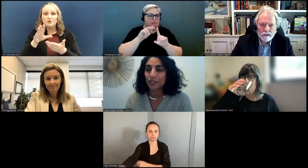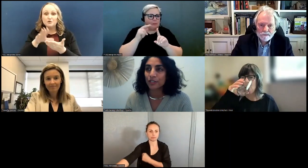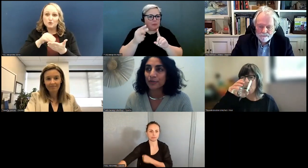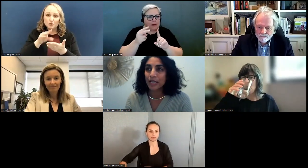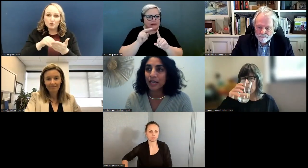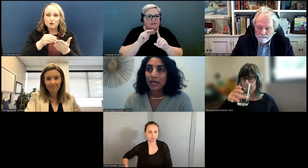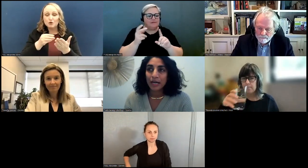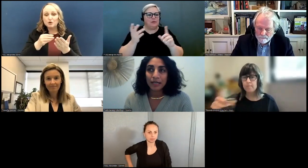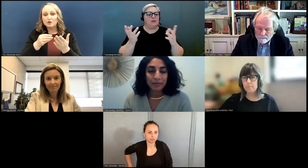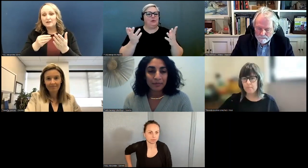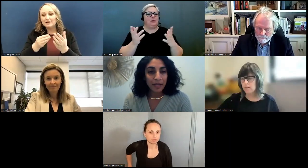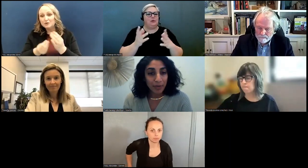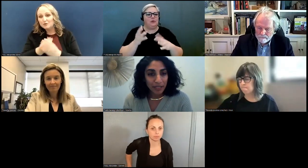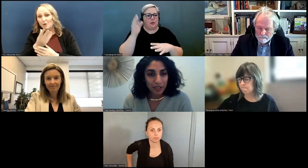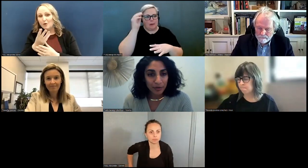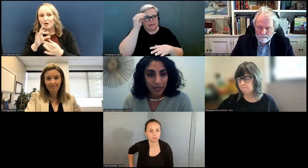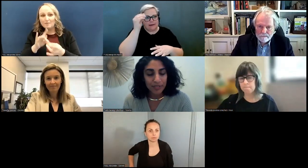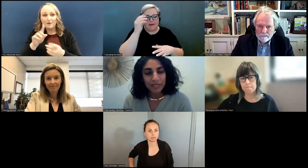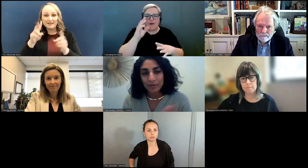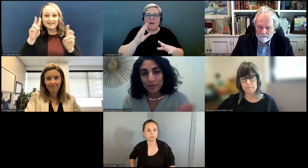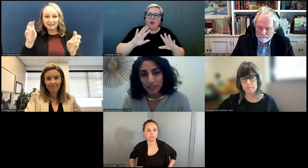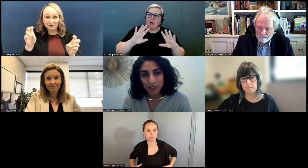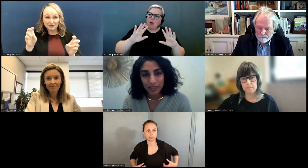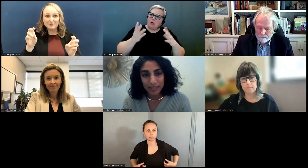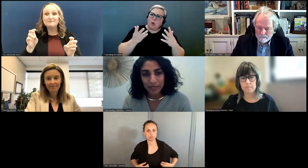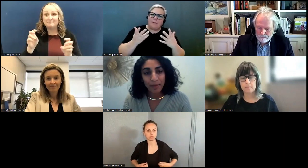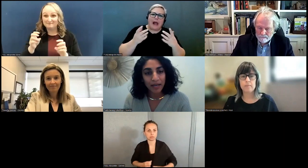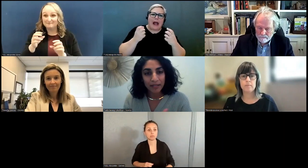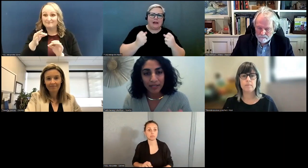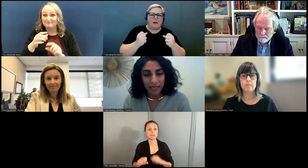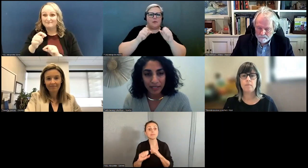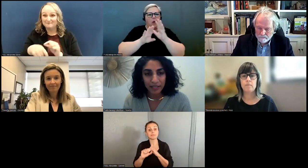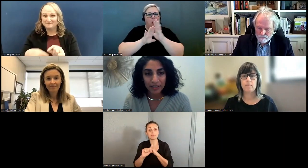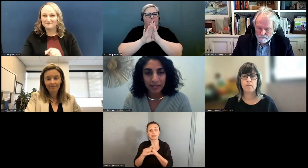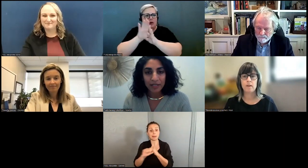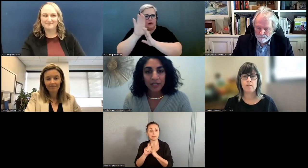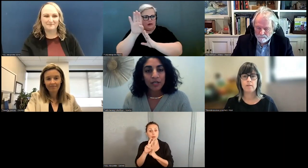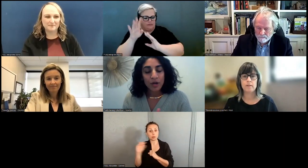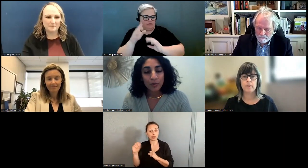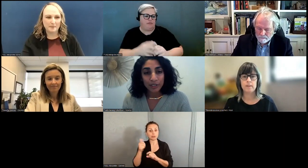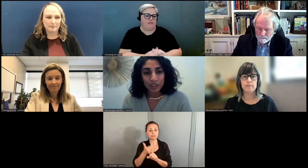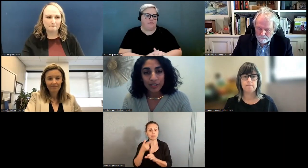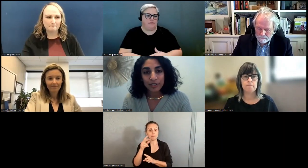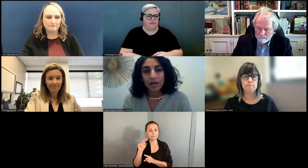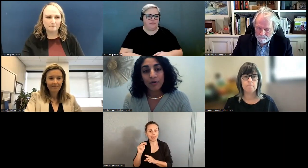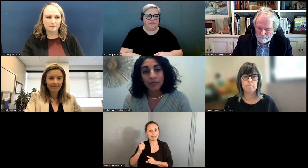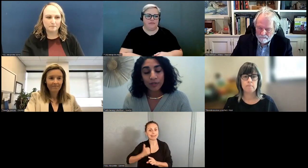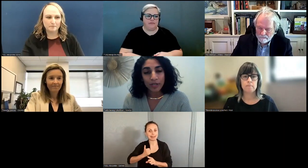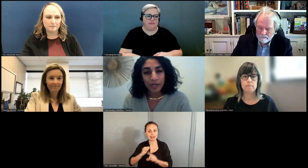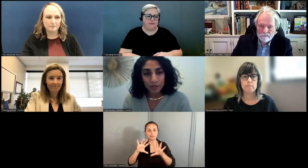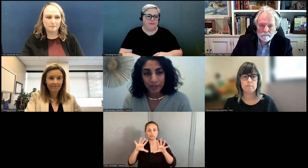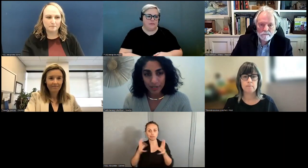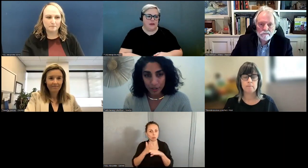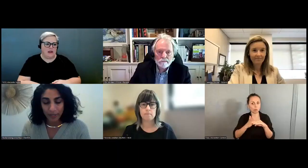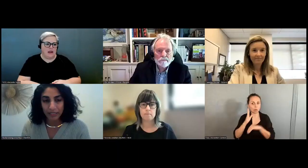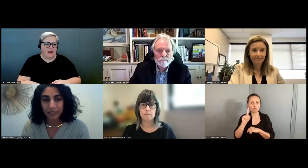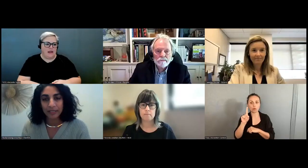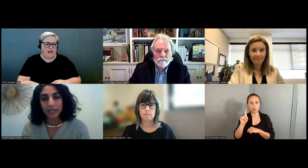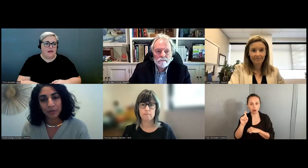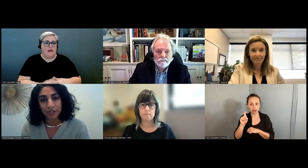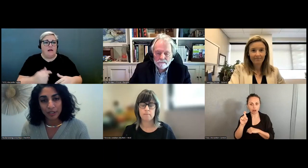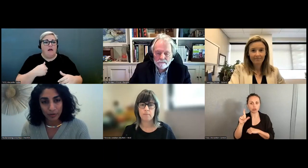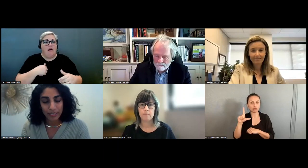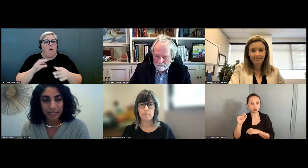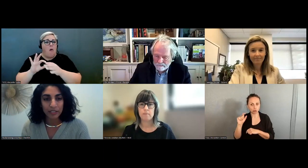about these issues. Campaign 2000, as was mentioned, is a pan-Canadian coalition of over